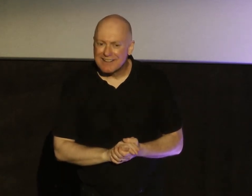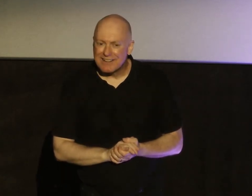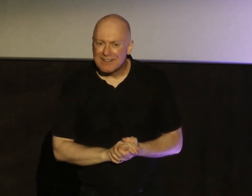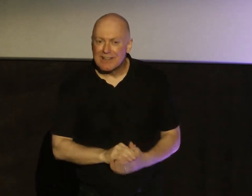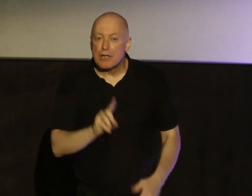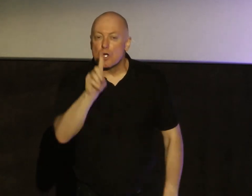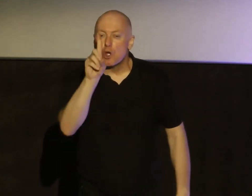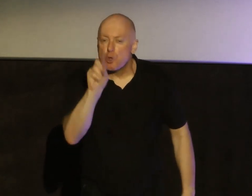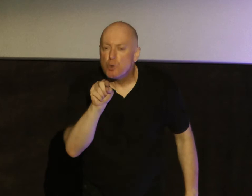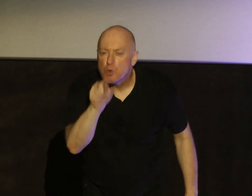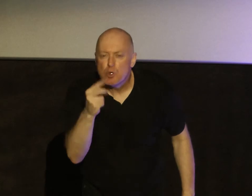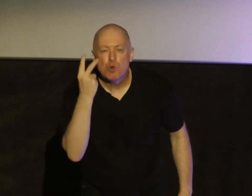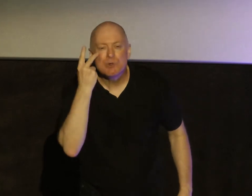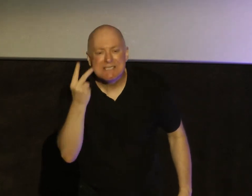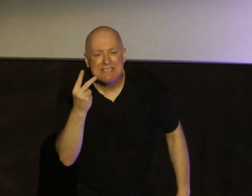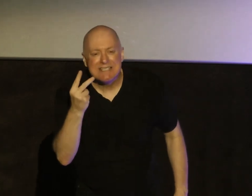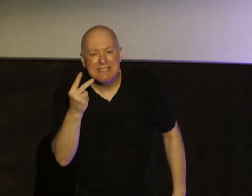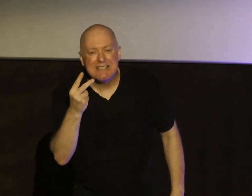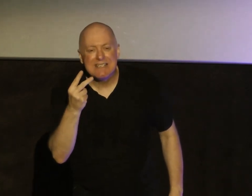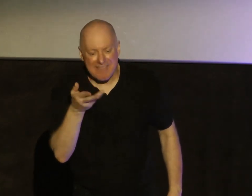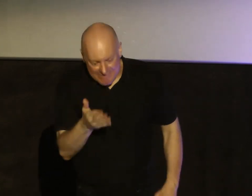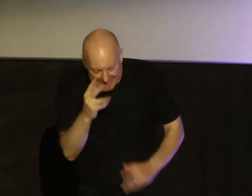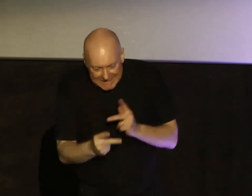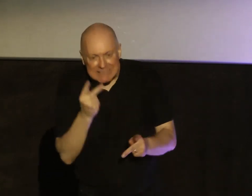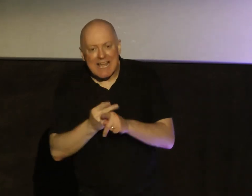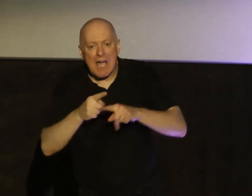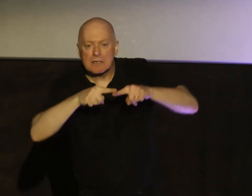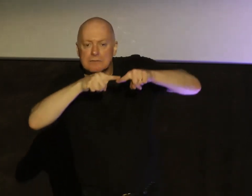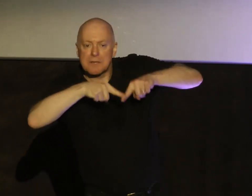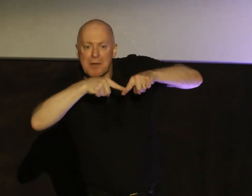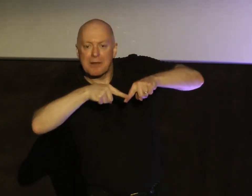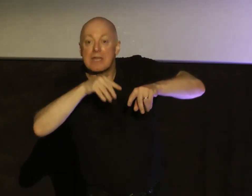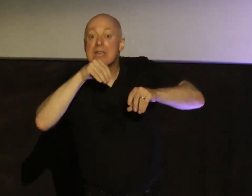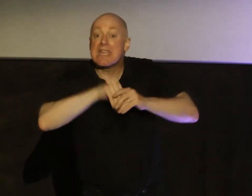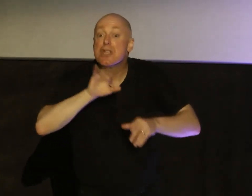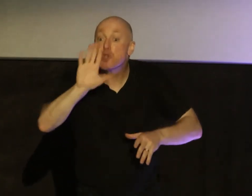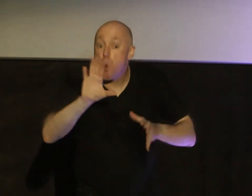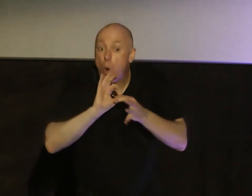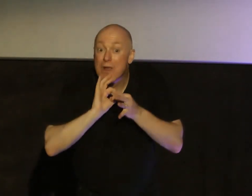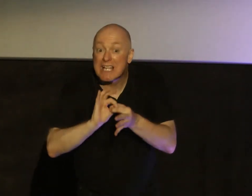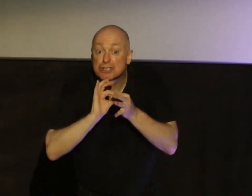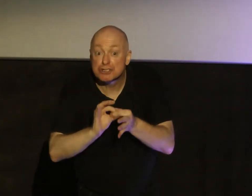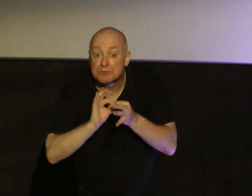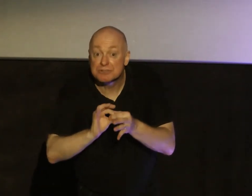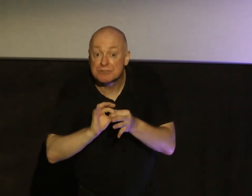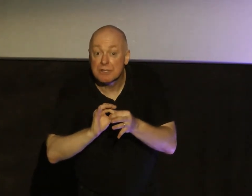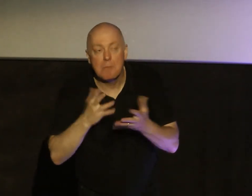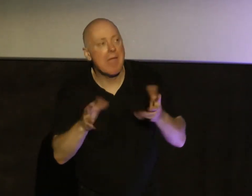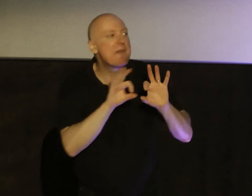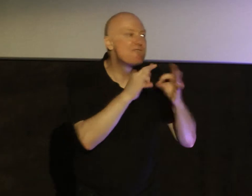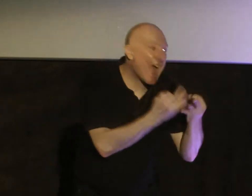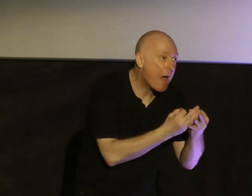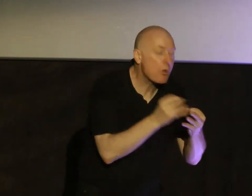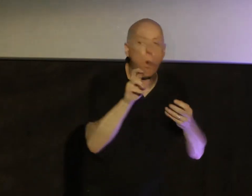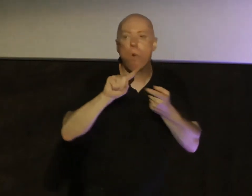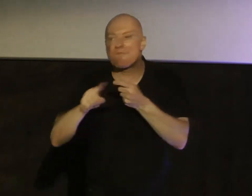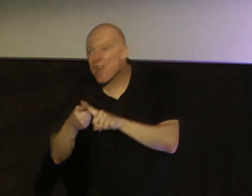Do you see this kind of passive dependence in any of your relationships, whether it be family or friends or